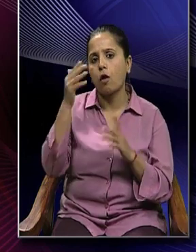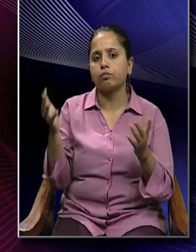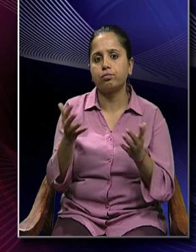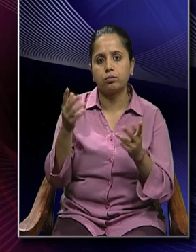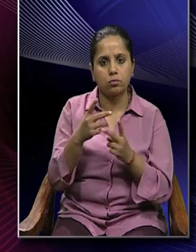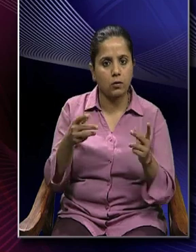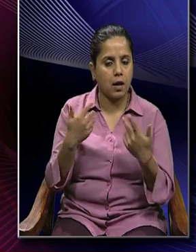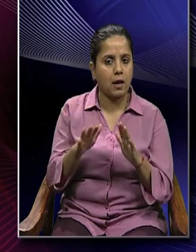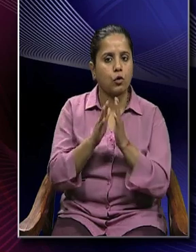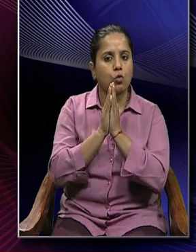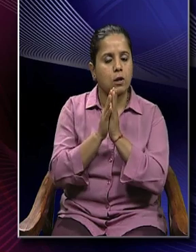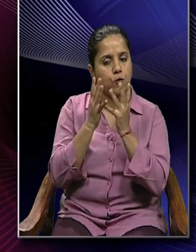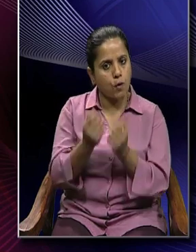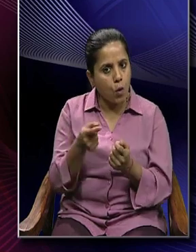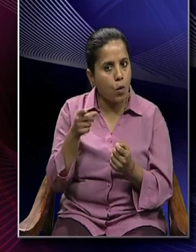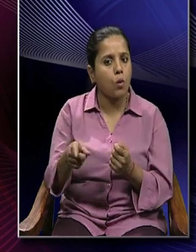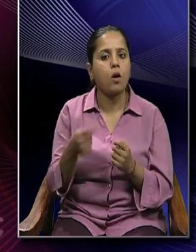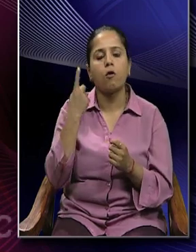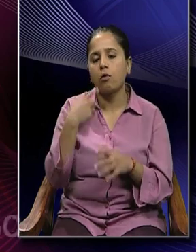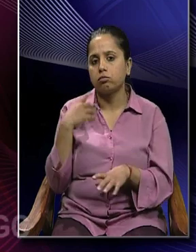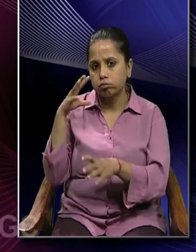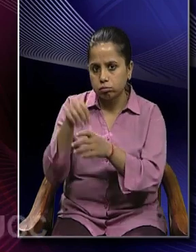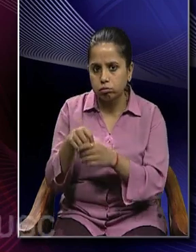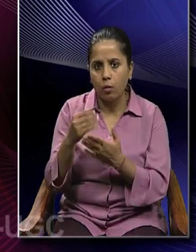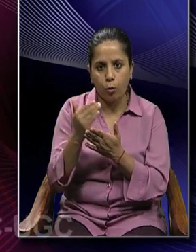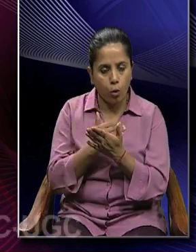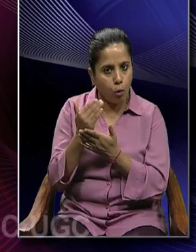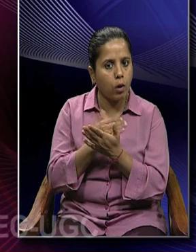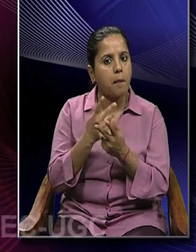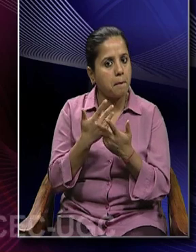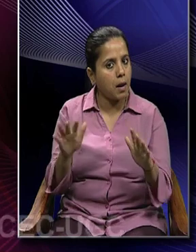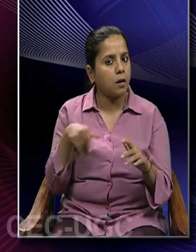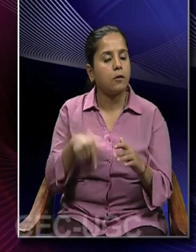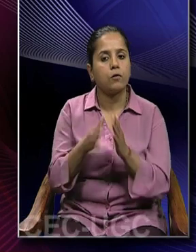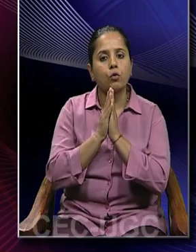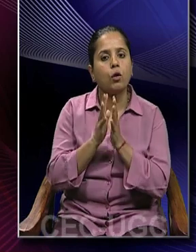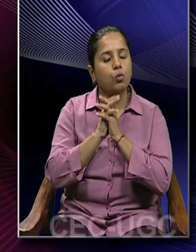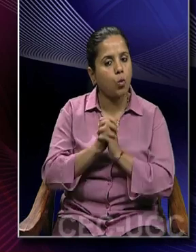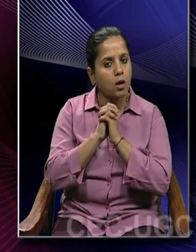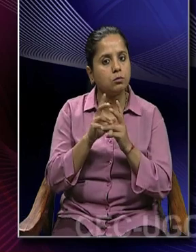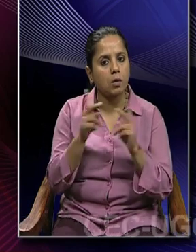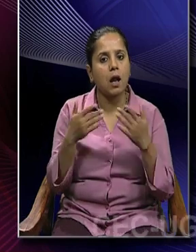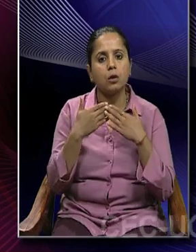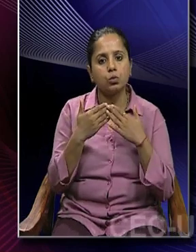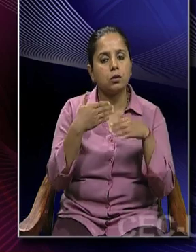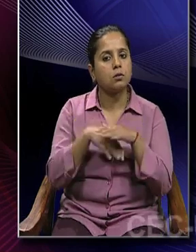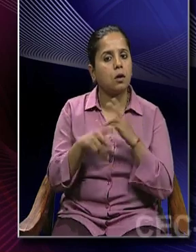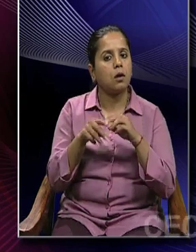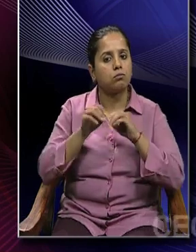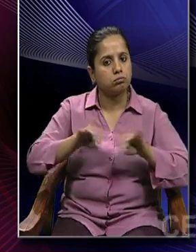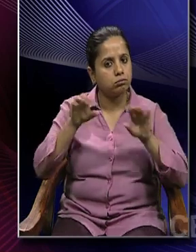any particular religion, and the freedom on attendance at religious instruction or religious worship in certain educational